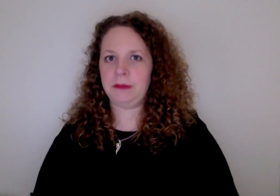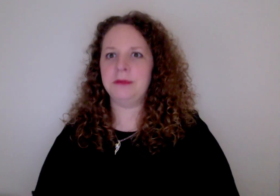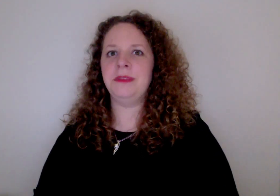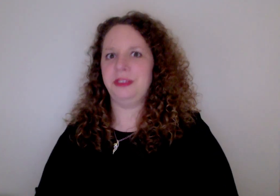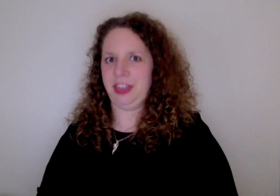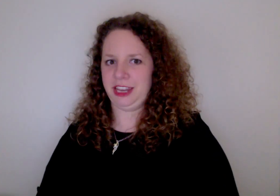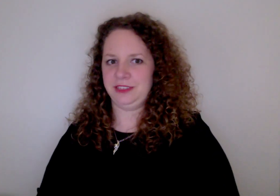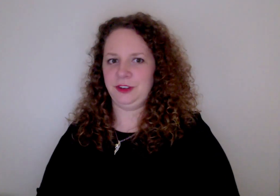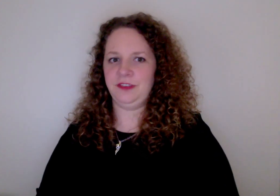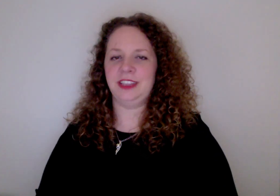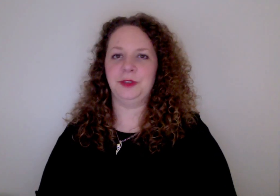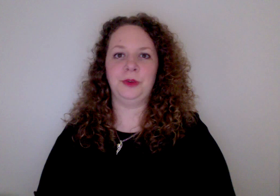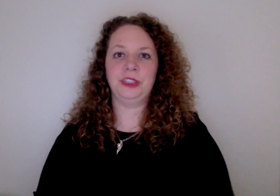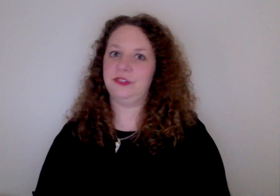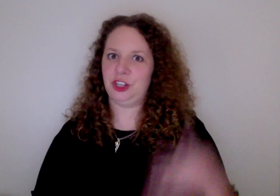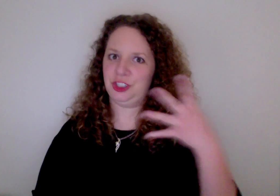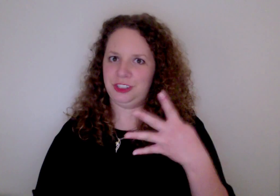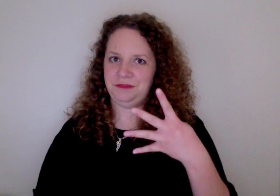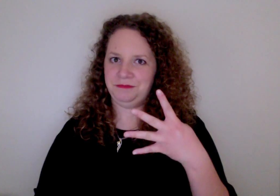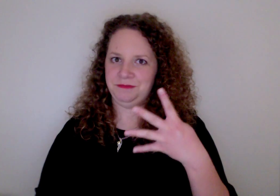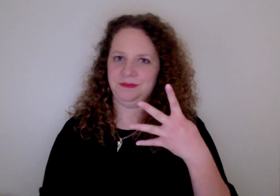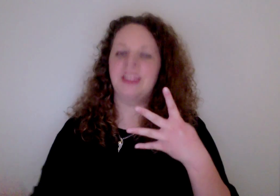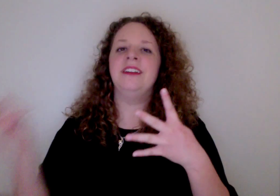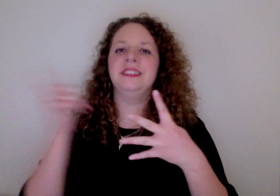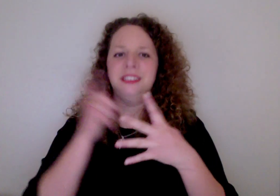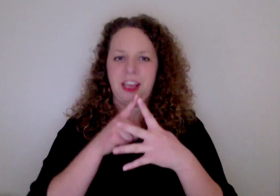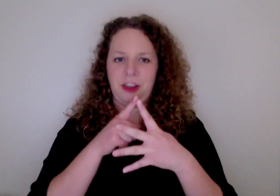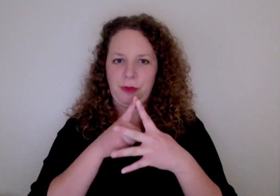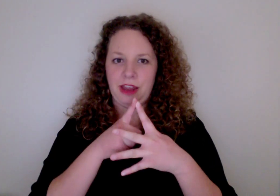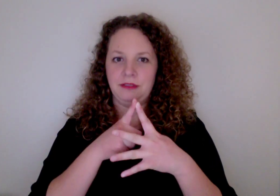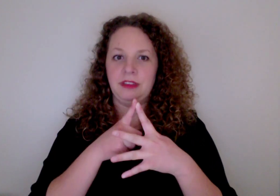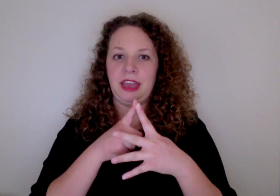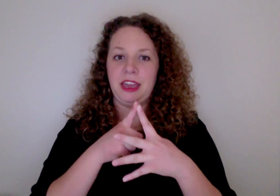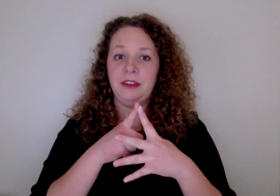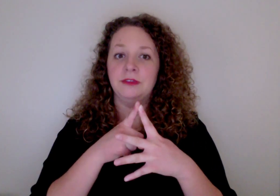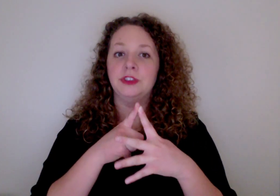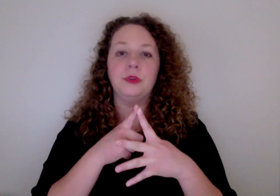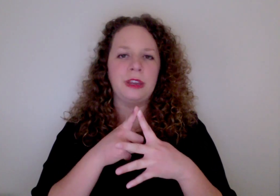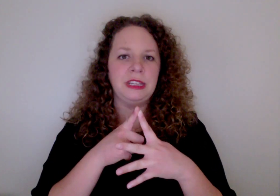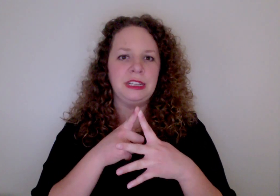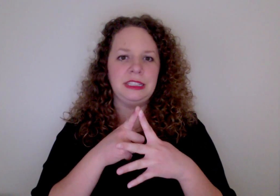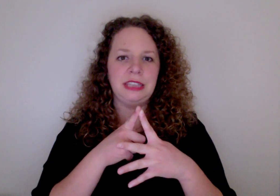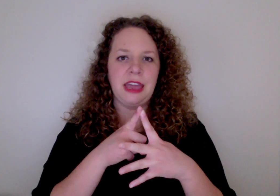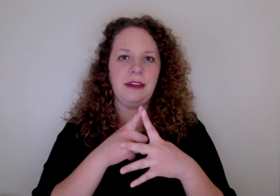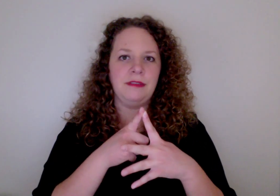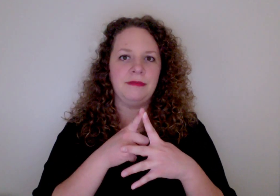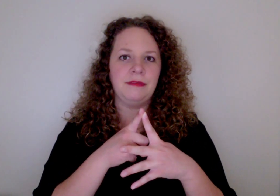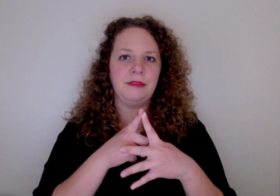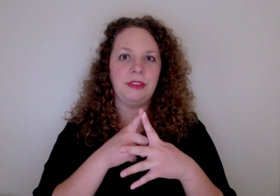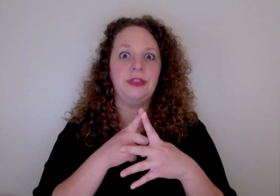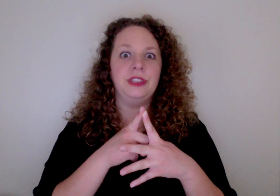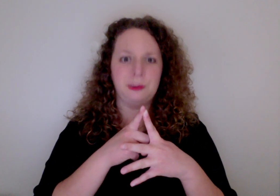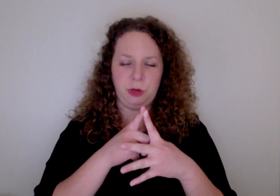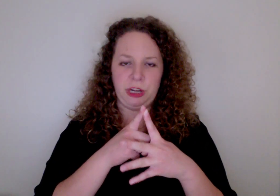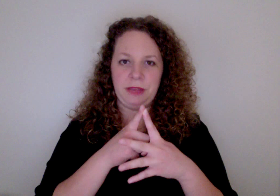problem, then ask for advice. So what's first? Tell when, okay? So when did it say? This morning,